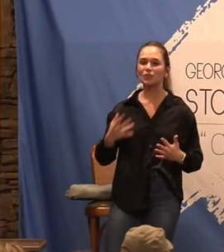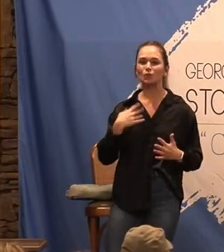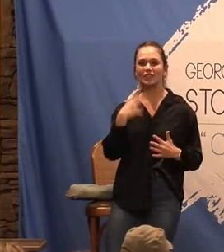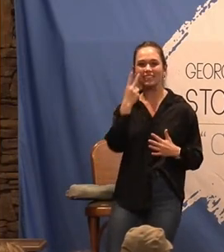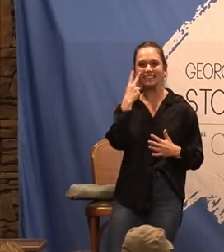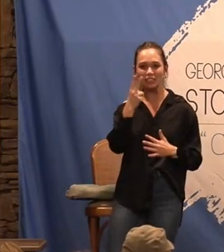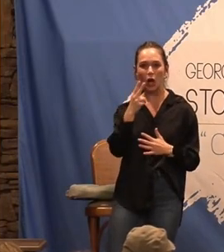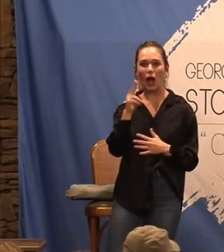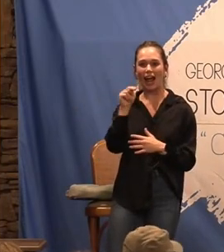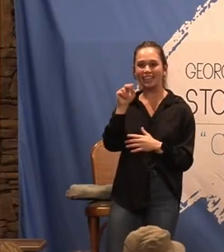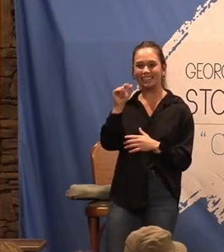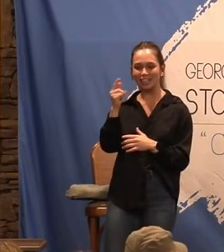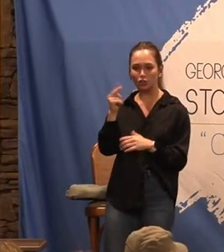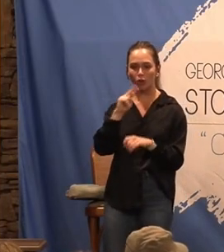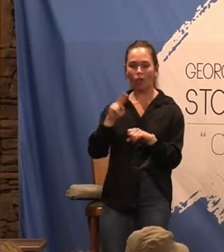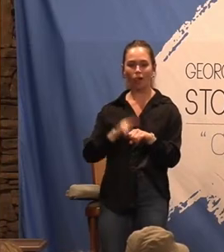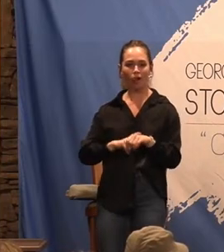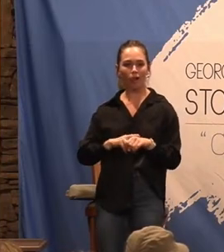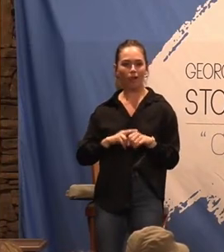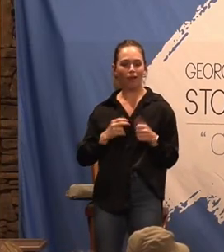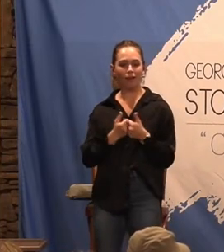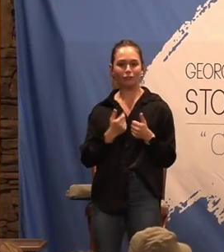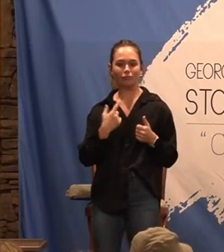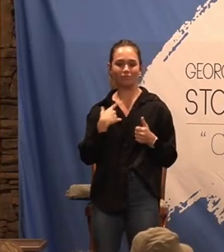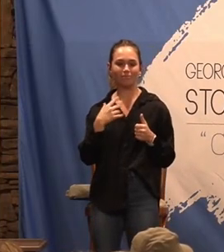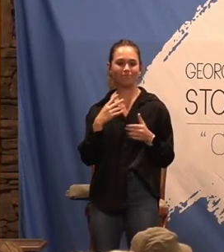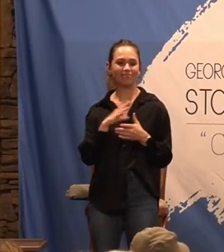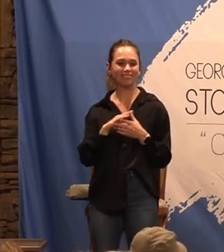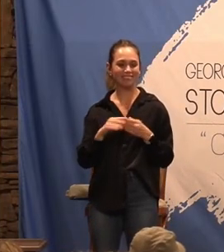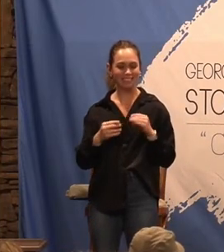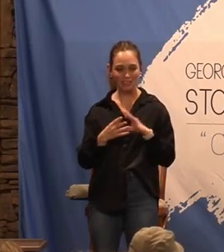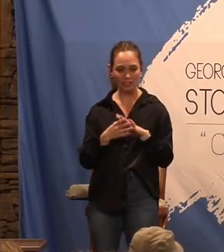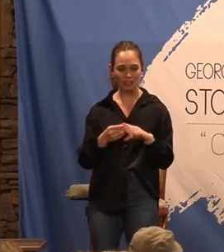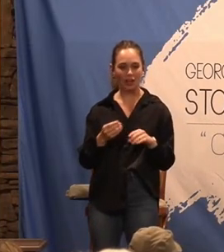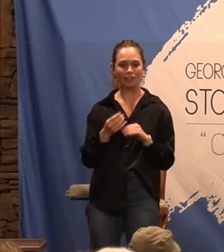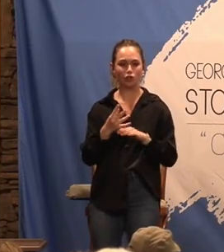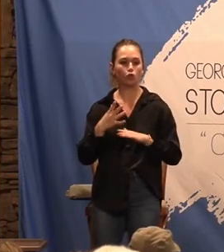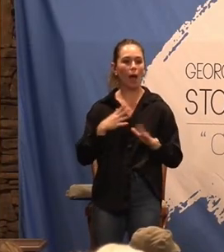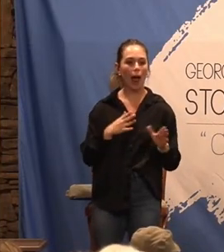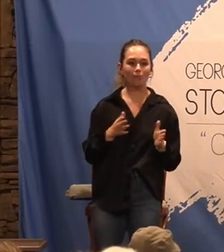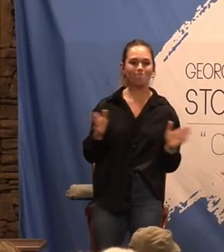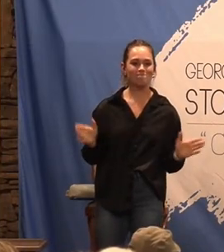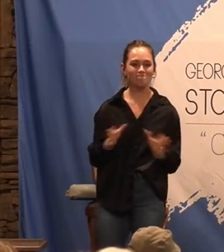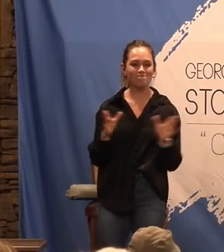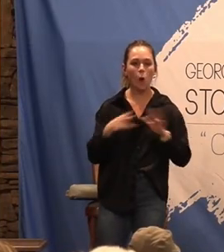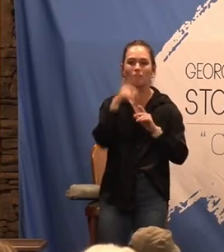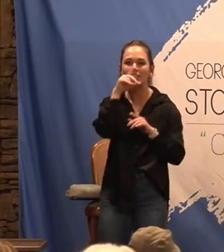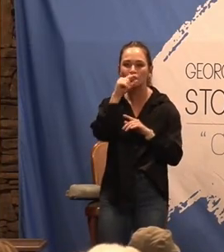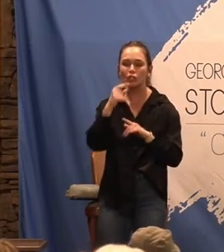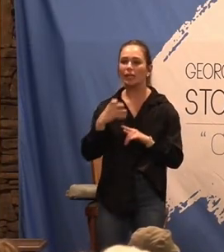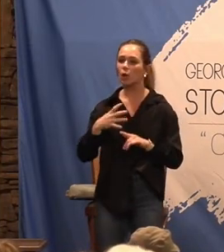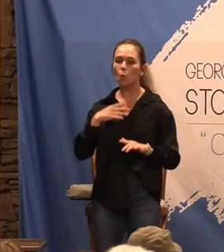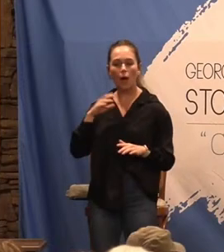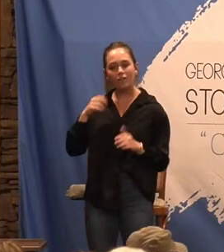saw her at National, and she told a really wonderful story about a politically motivated chicken who had its own uniform and quite a following.